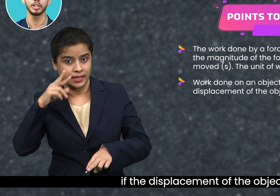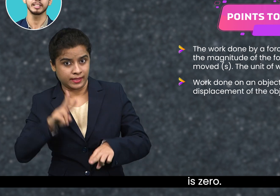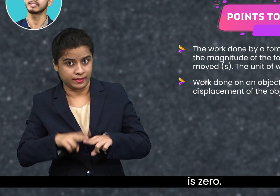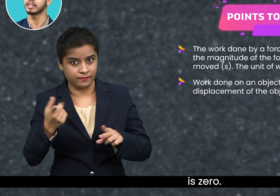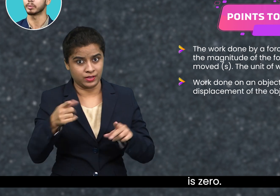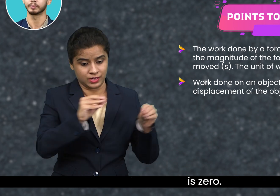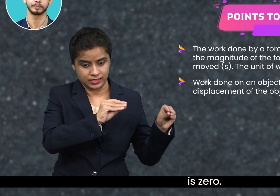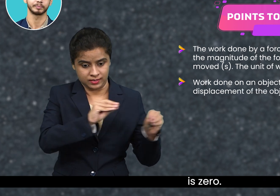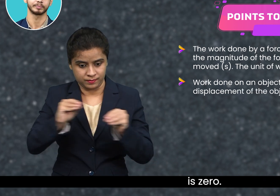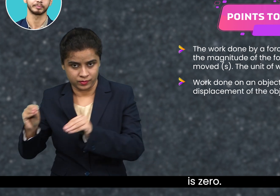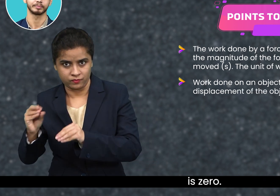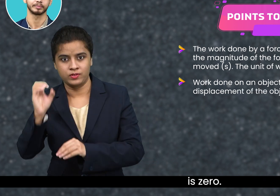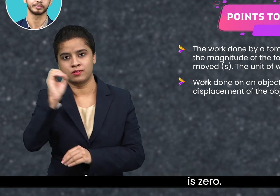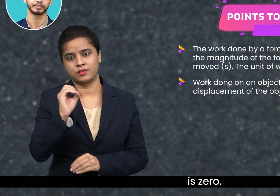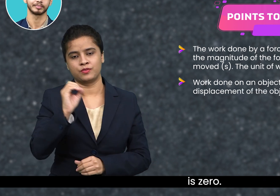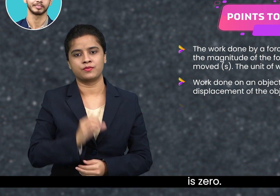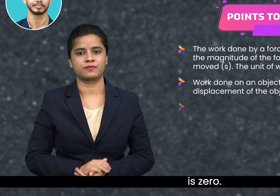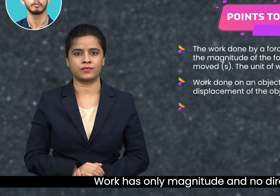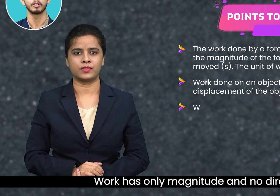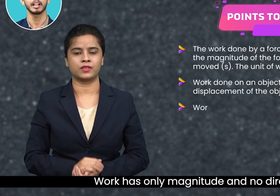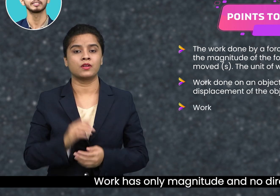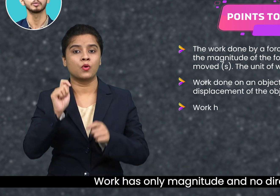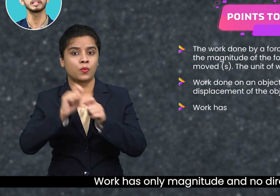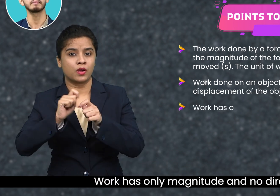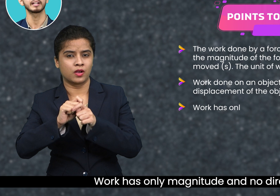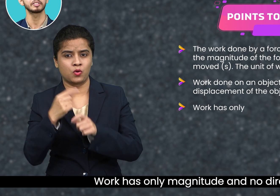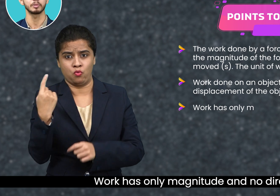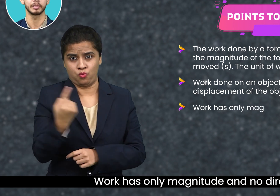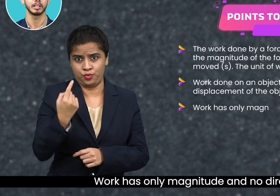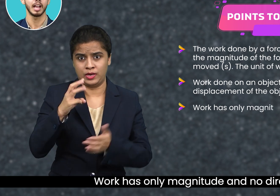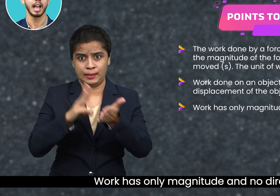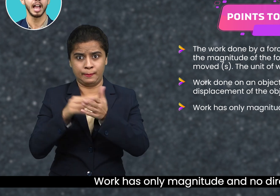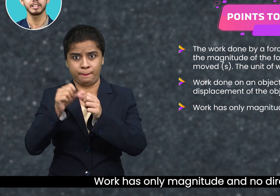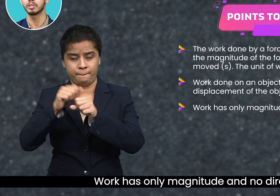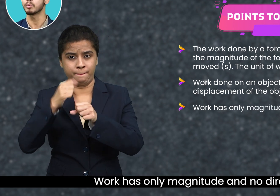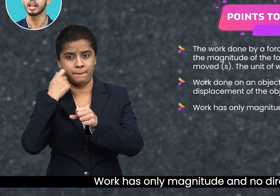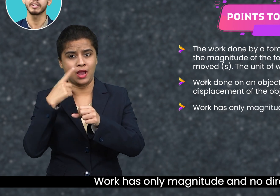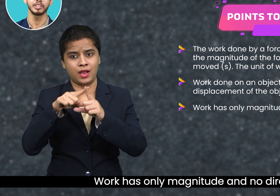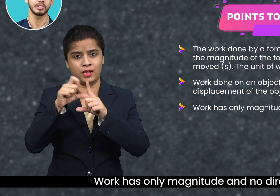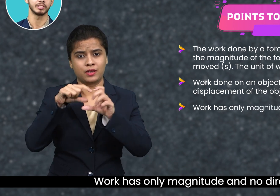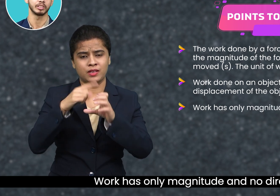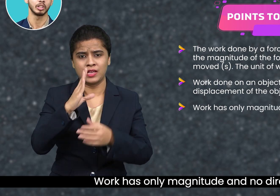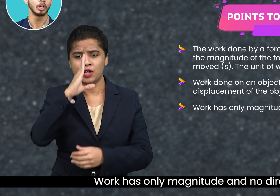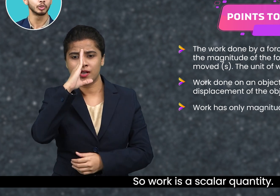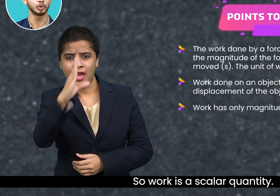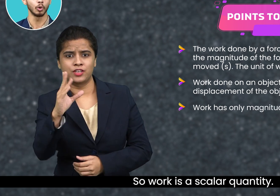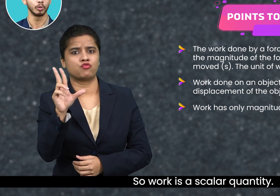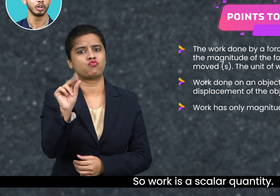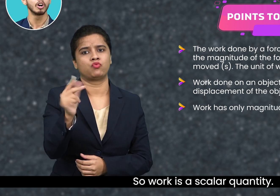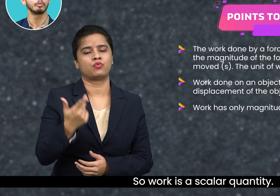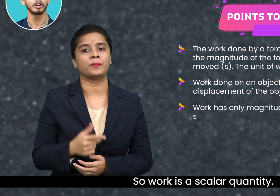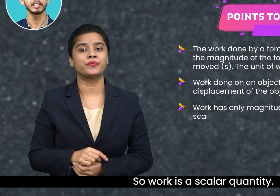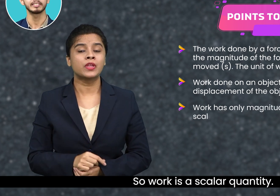the object is 0. Work has only magnitude and no direction.